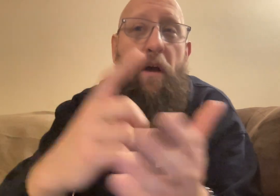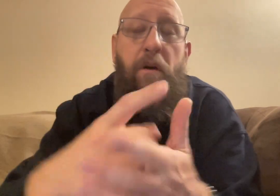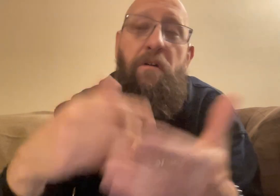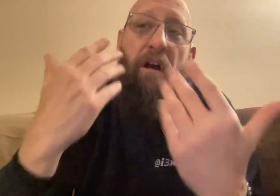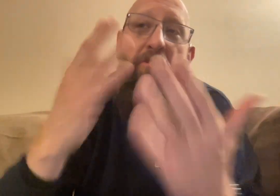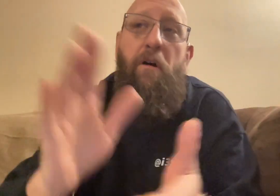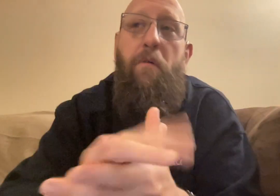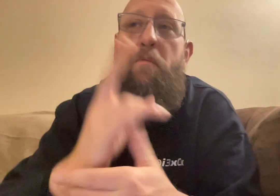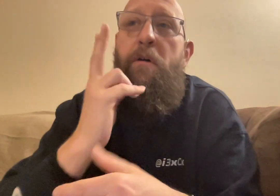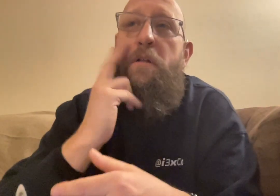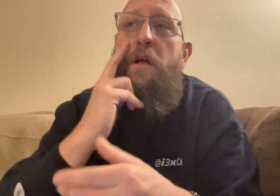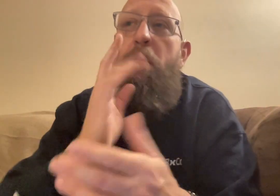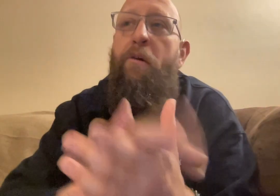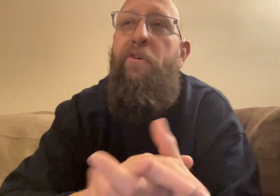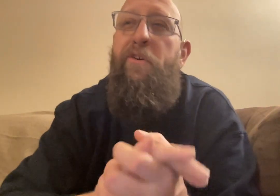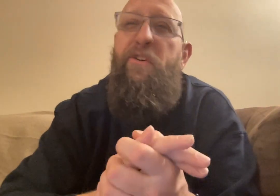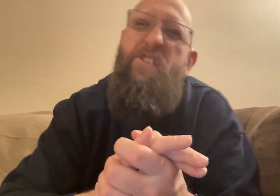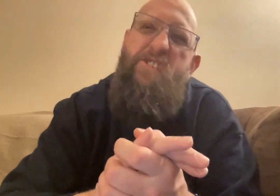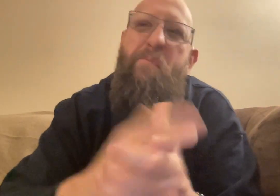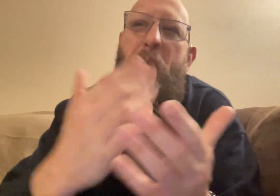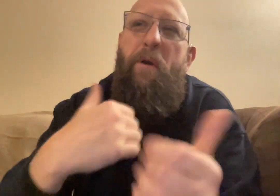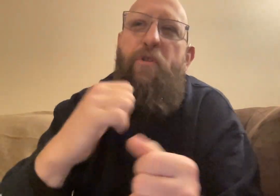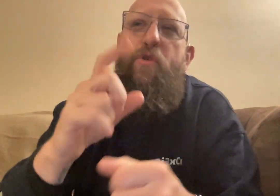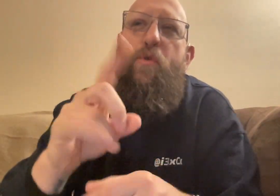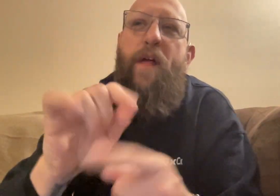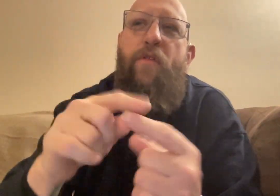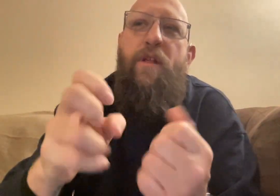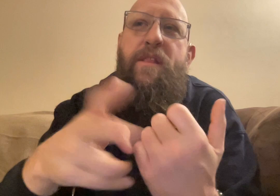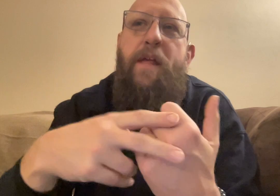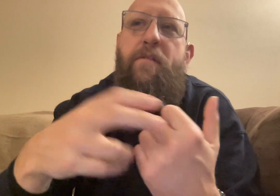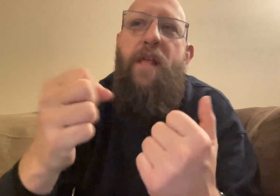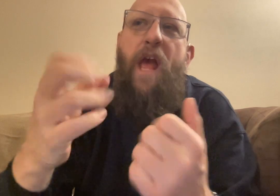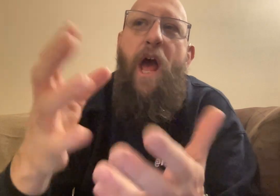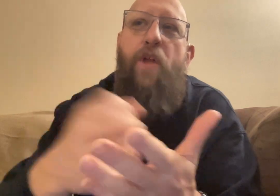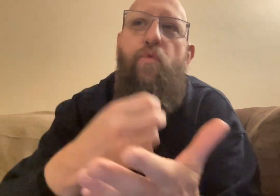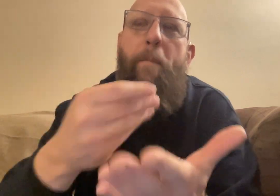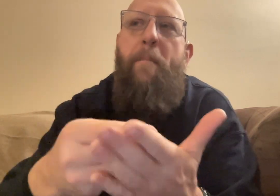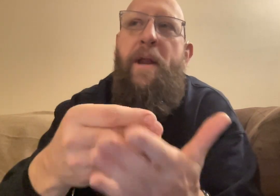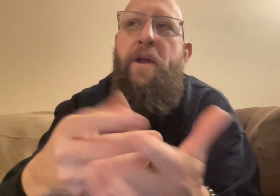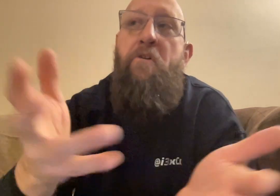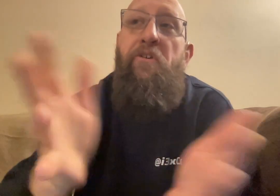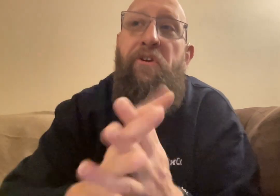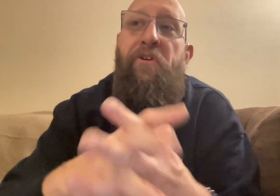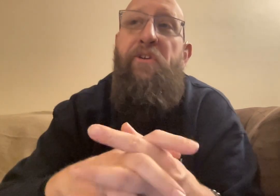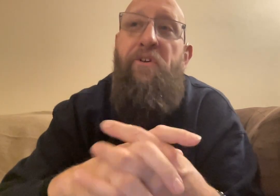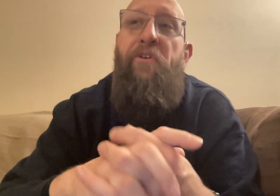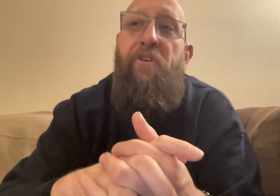hour, I don't know. Let's see. Maybe I should do that. Let's just ask for money.